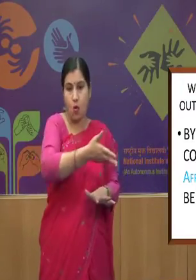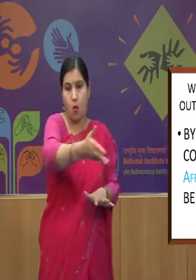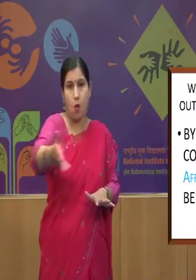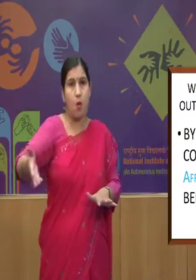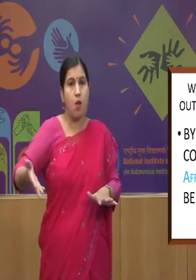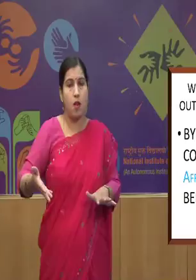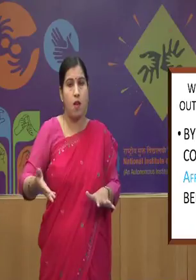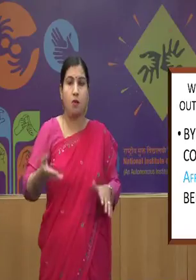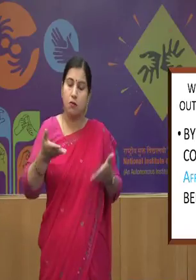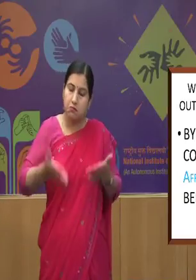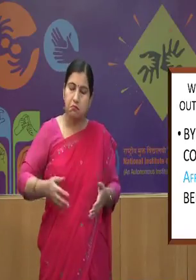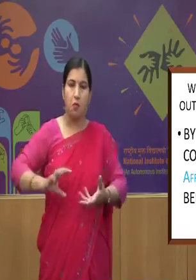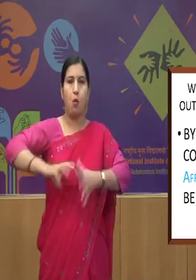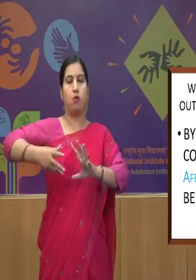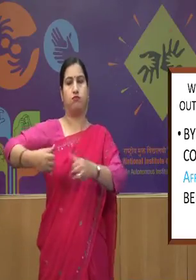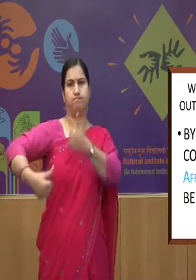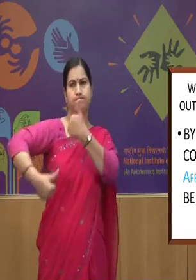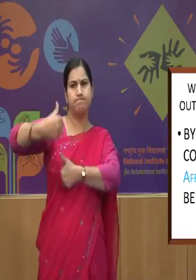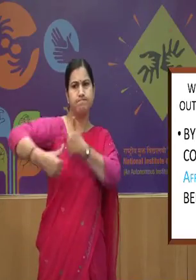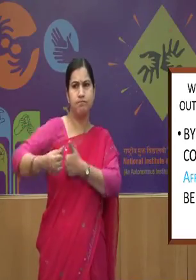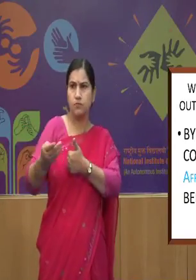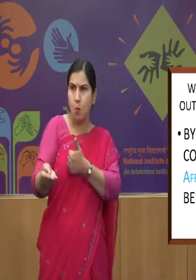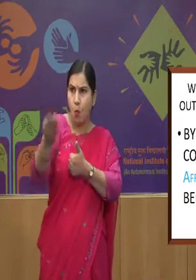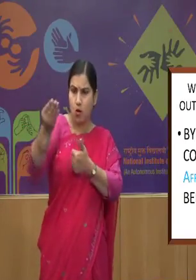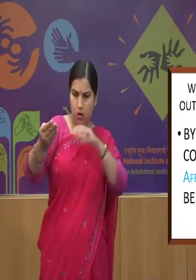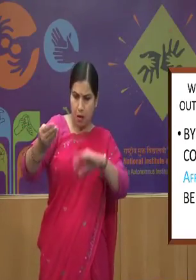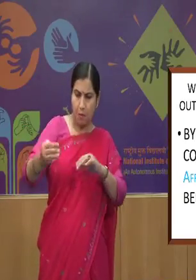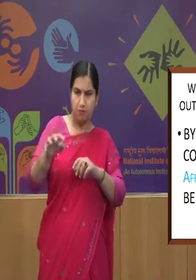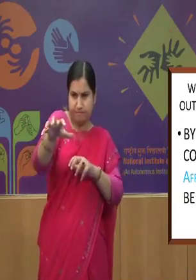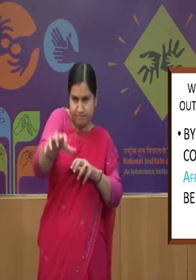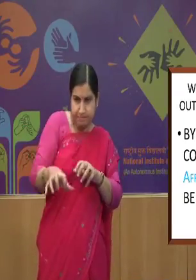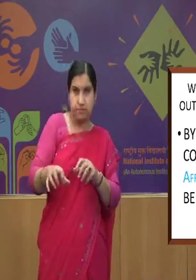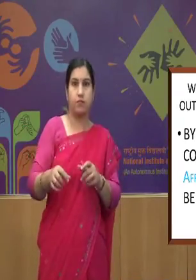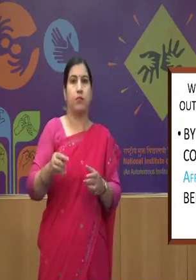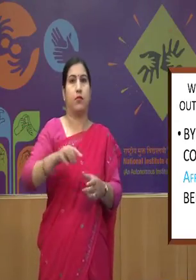This led to rivalry between European countries.